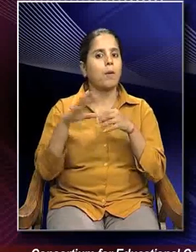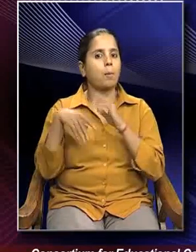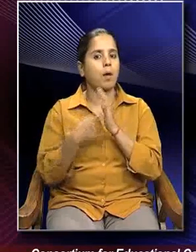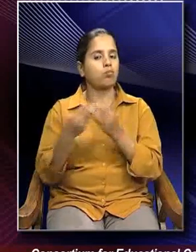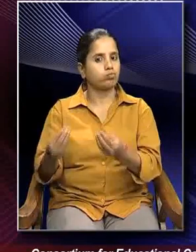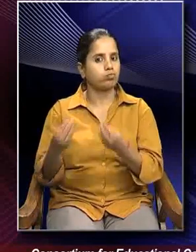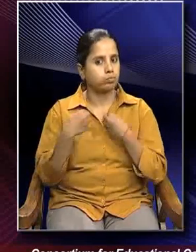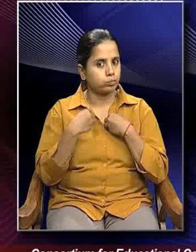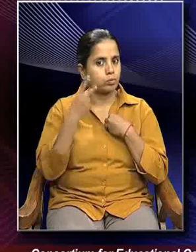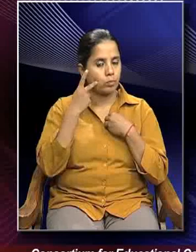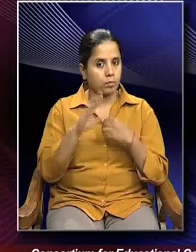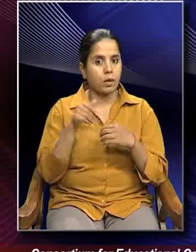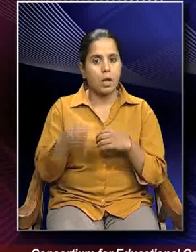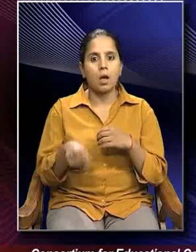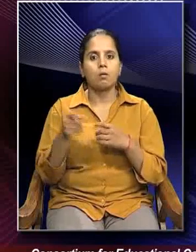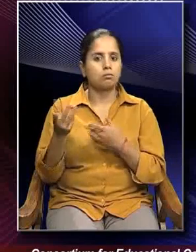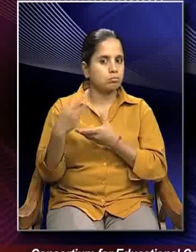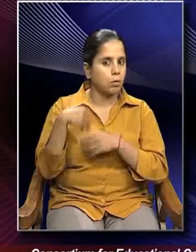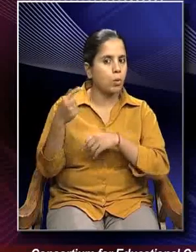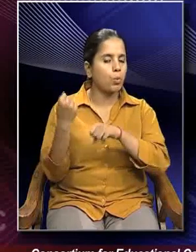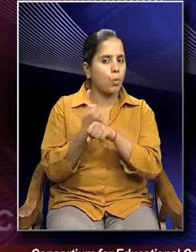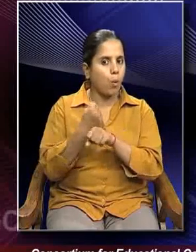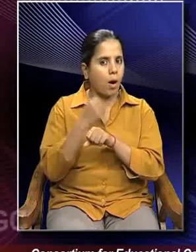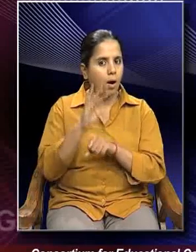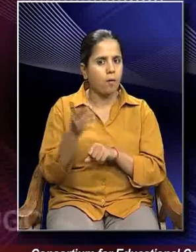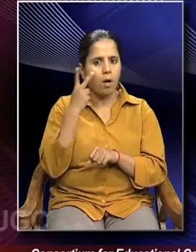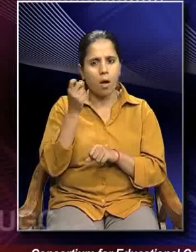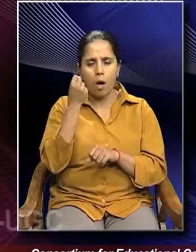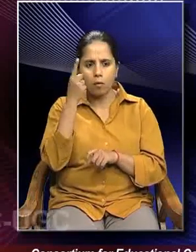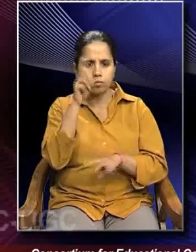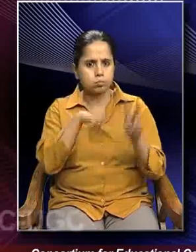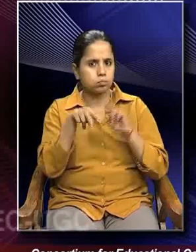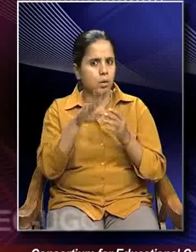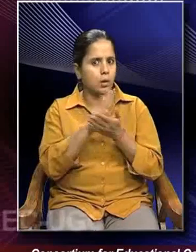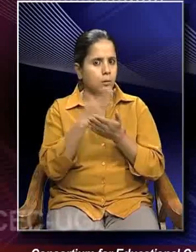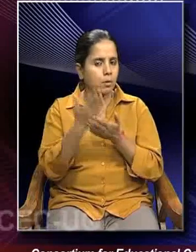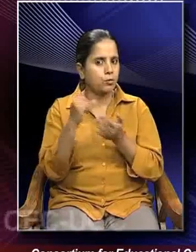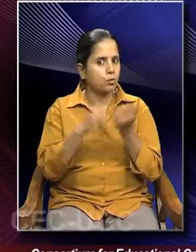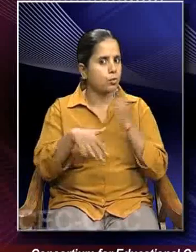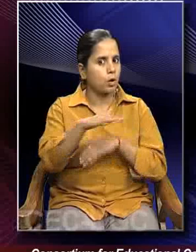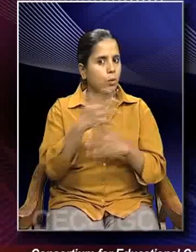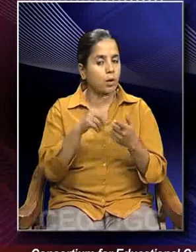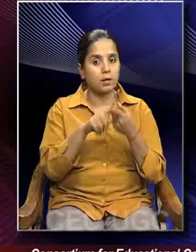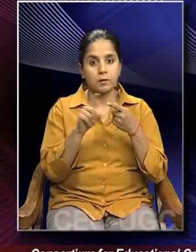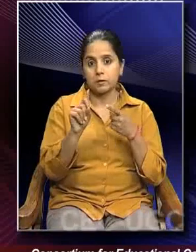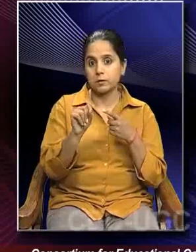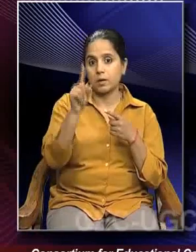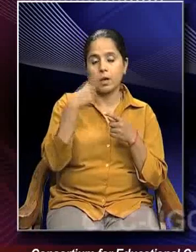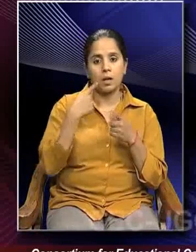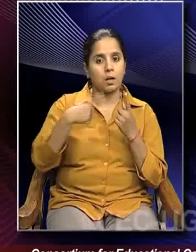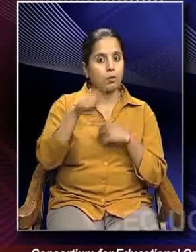us or contributed to the understanding of interpretative sociology. The first thing that we try